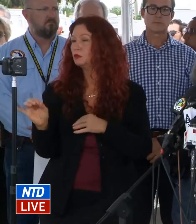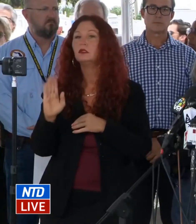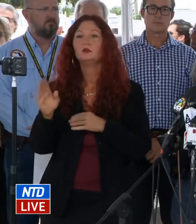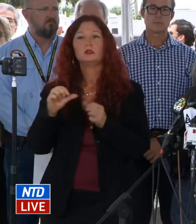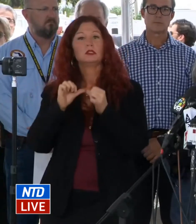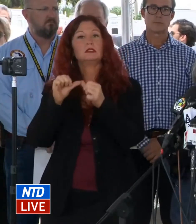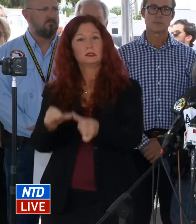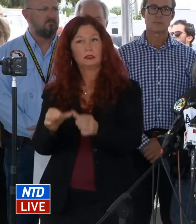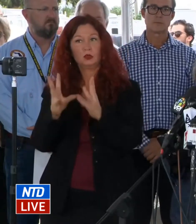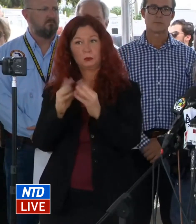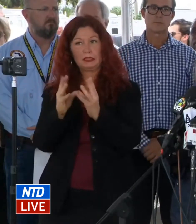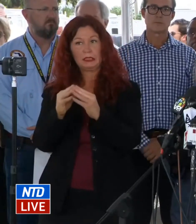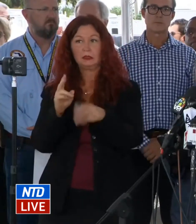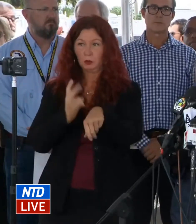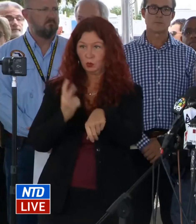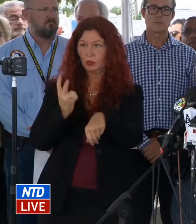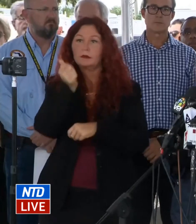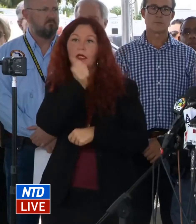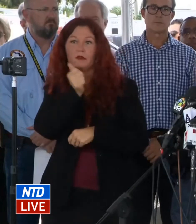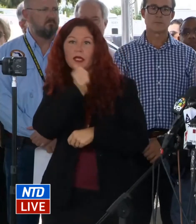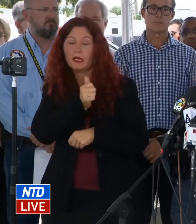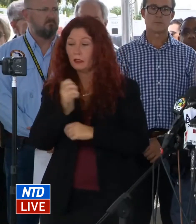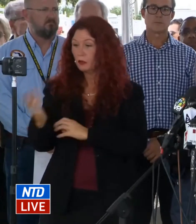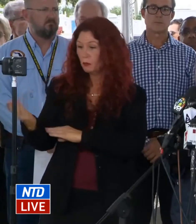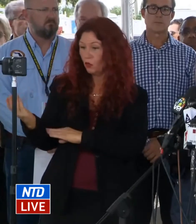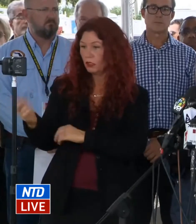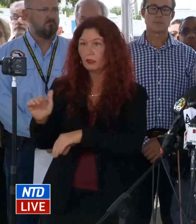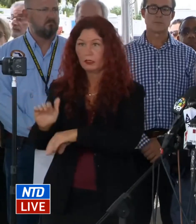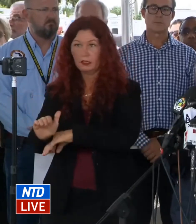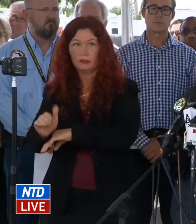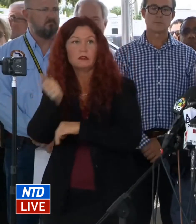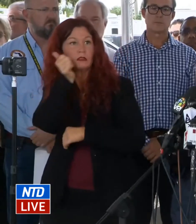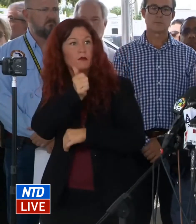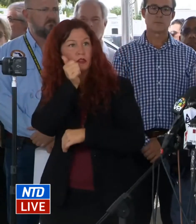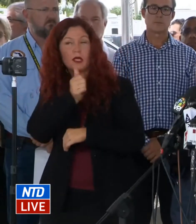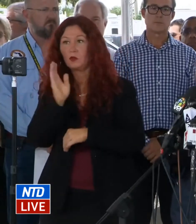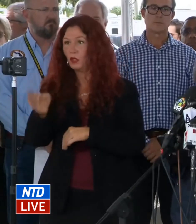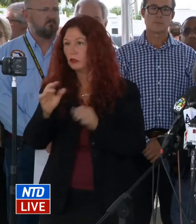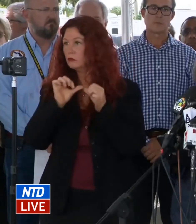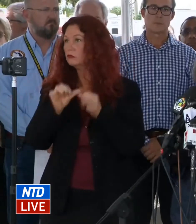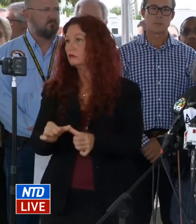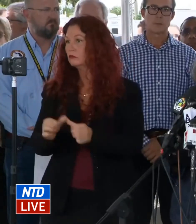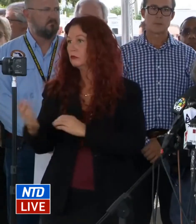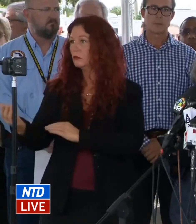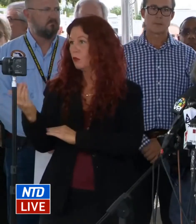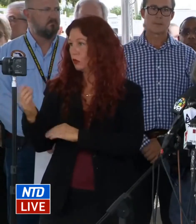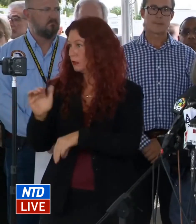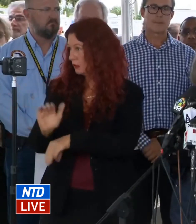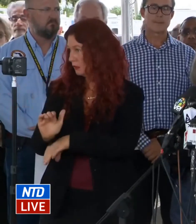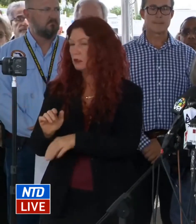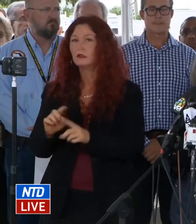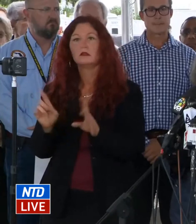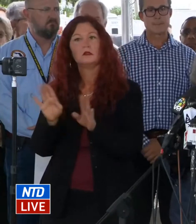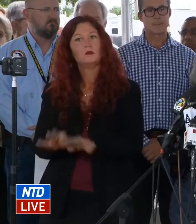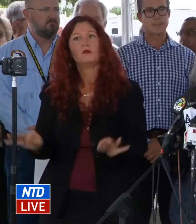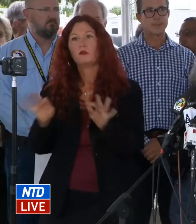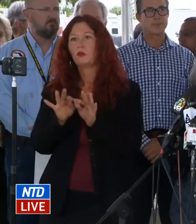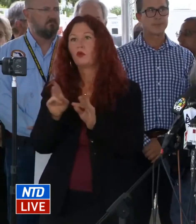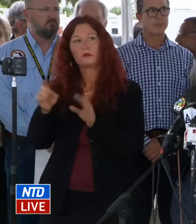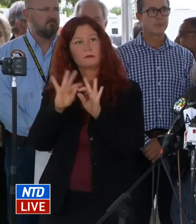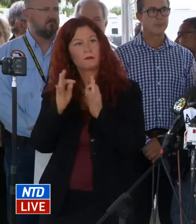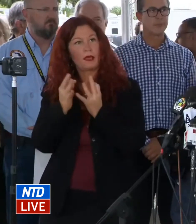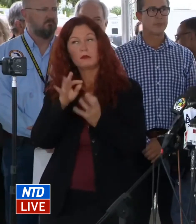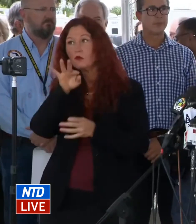we just completed our morning session before this conference. These sessions have been vital to assisting families